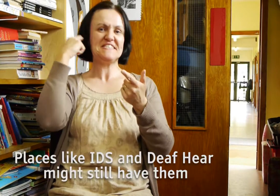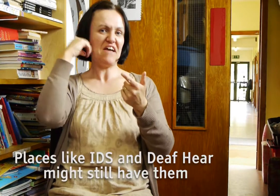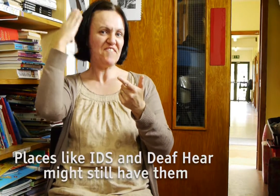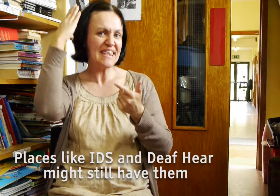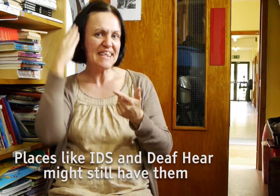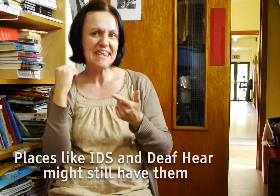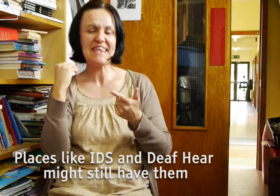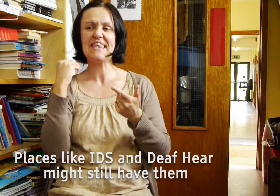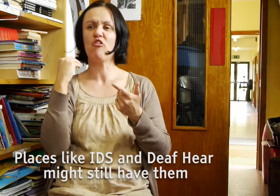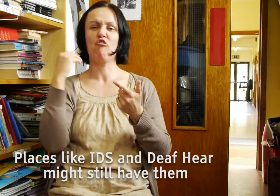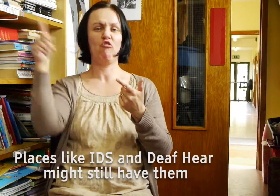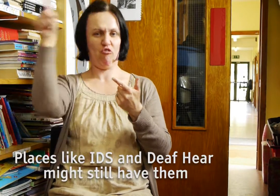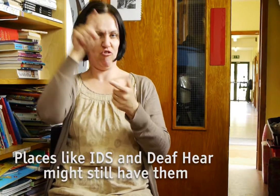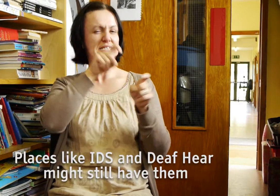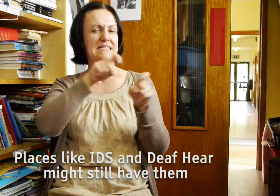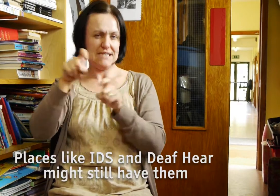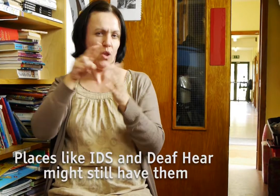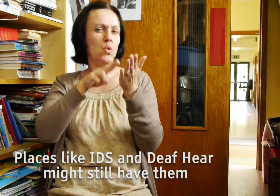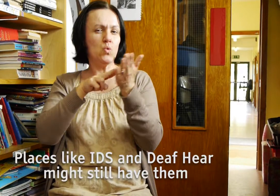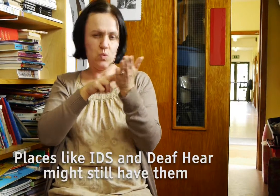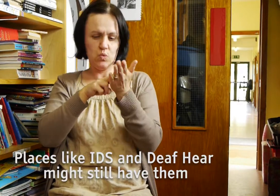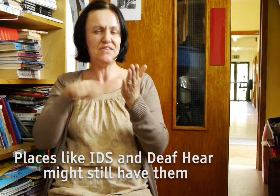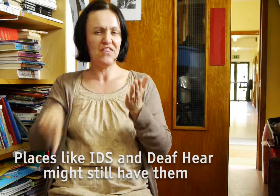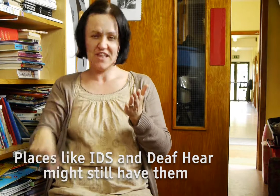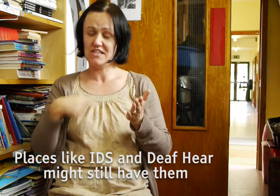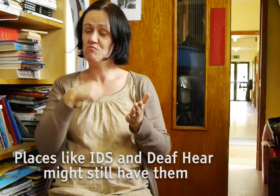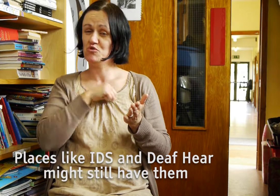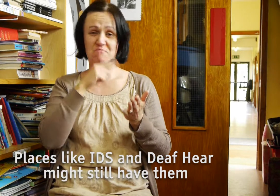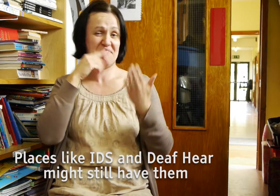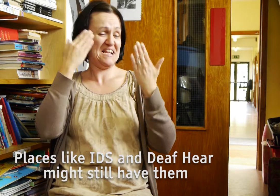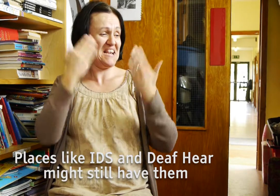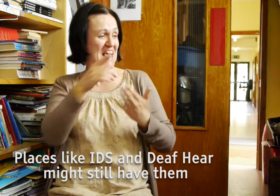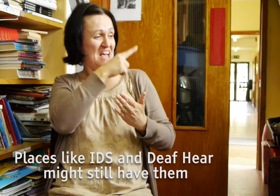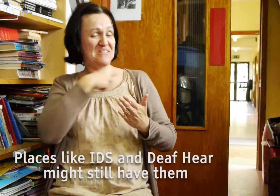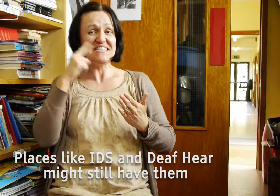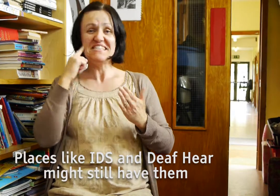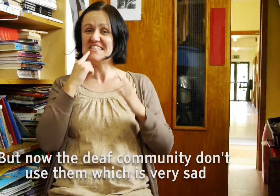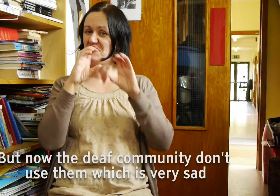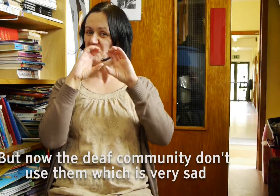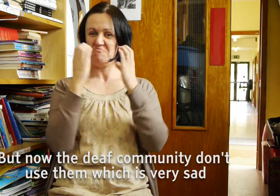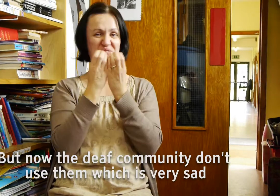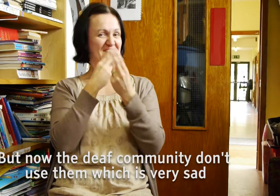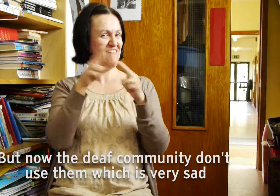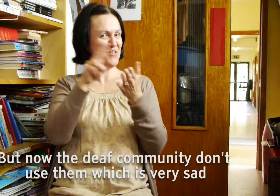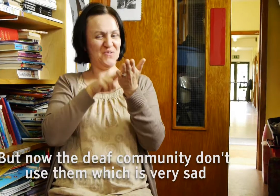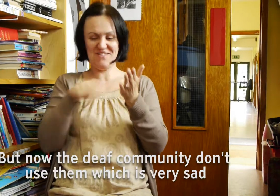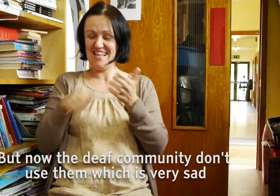In places like IDS, in Deaf Here, they may still have a Minicom, but now really deaf community